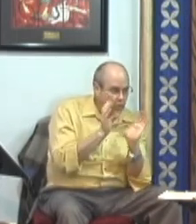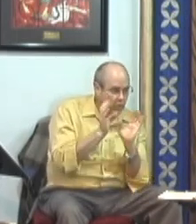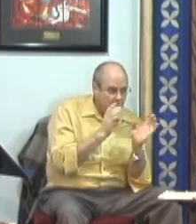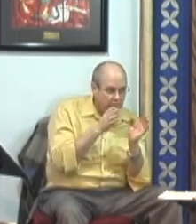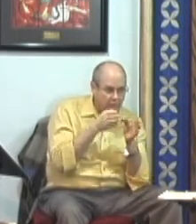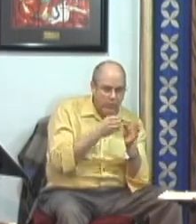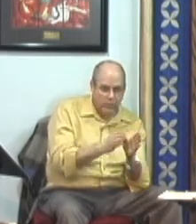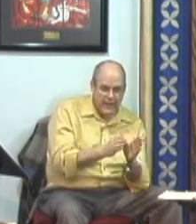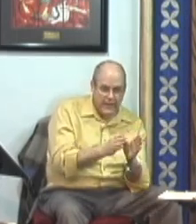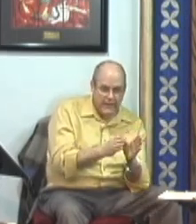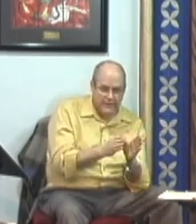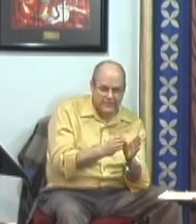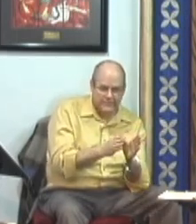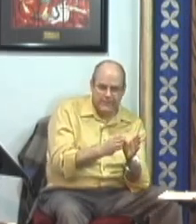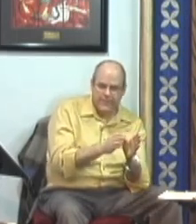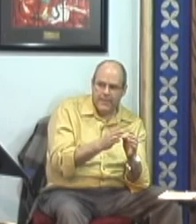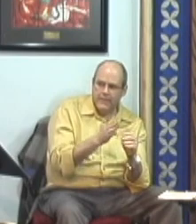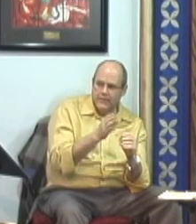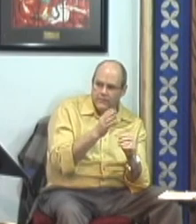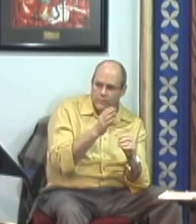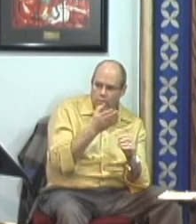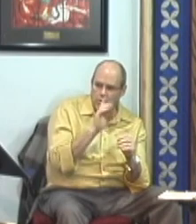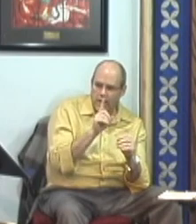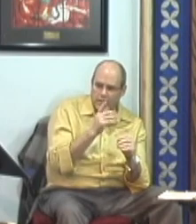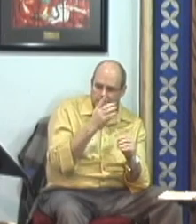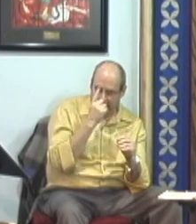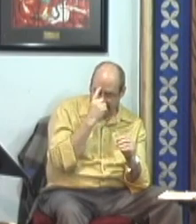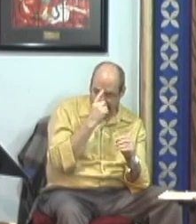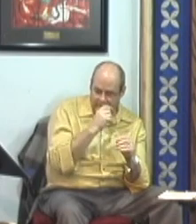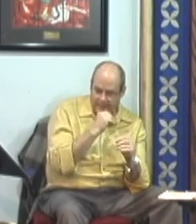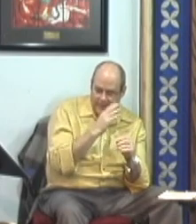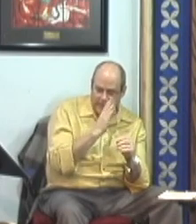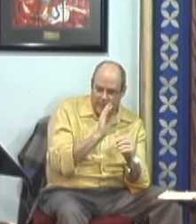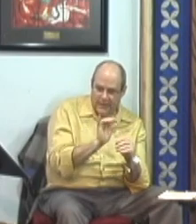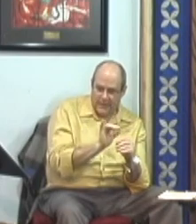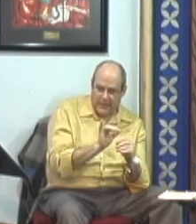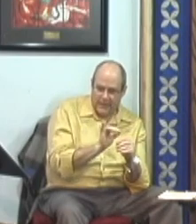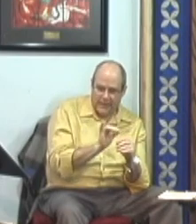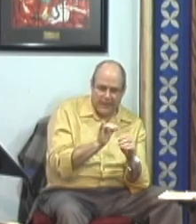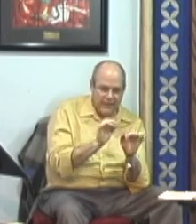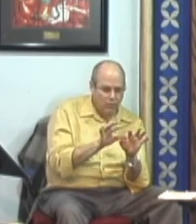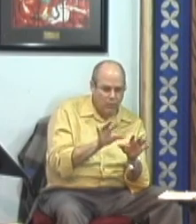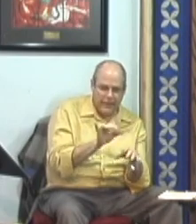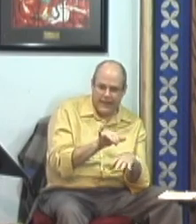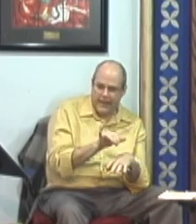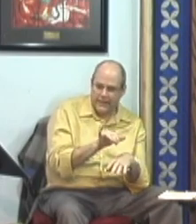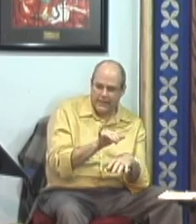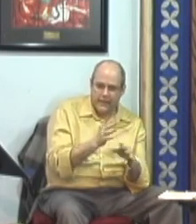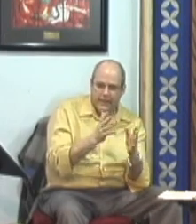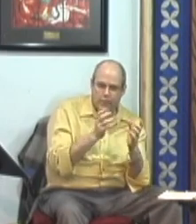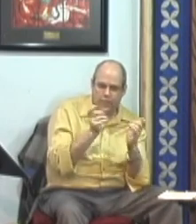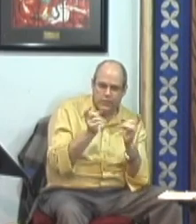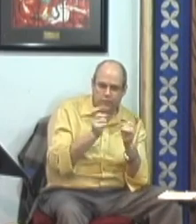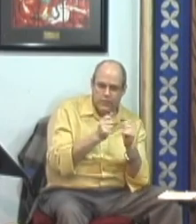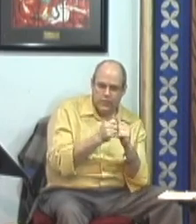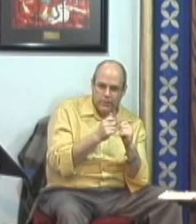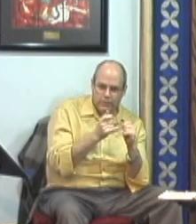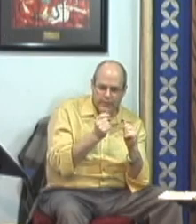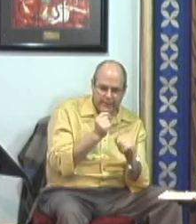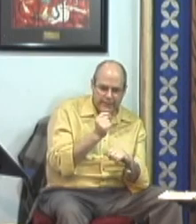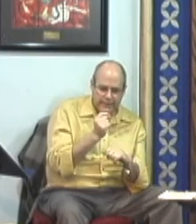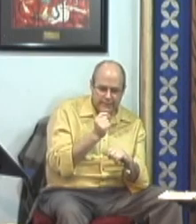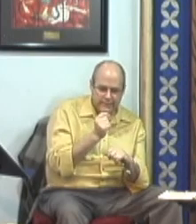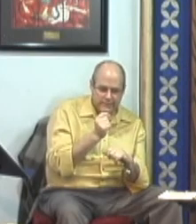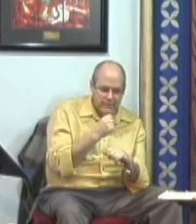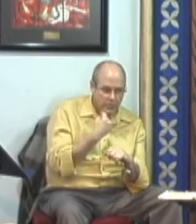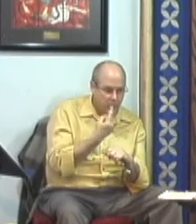which, where's my thinking not godly here? And saying, Lord, I don't want to have that anymore. I want you to deal with it. So